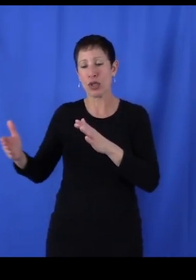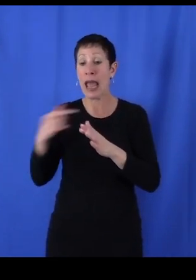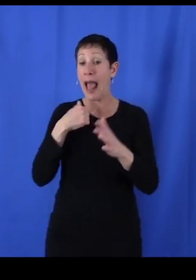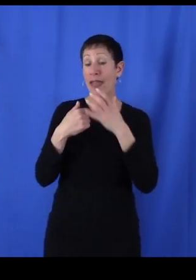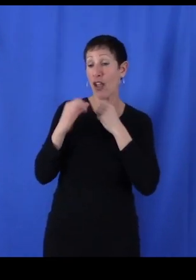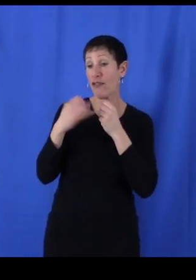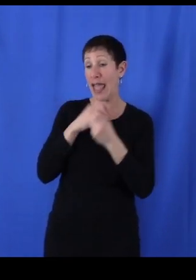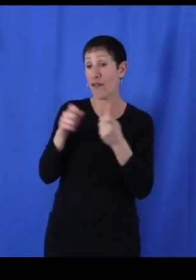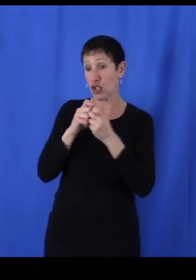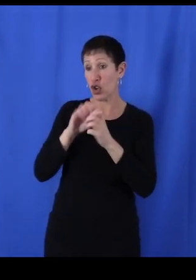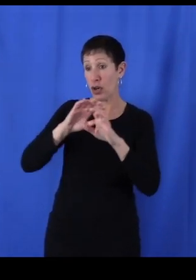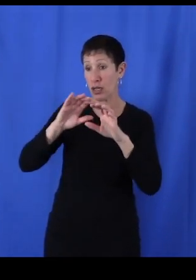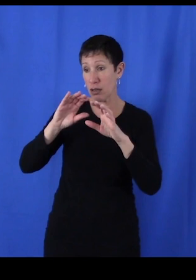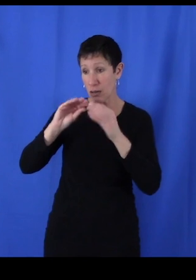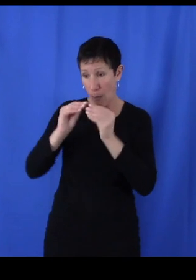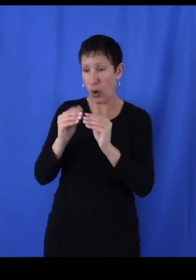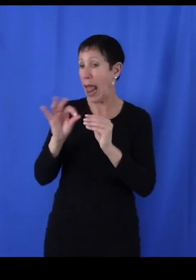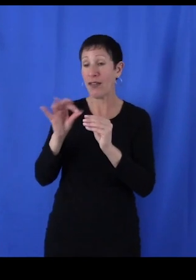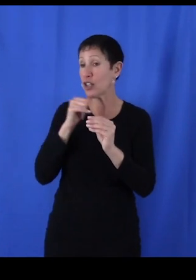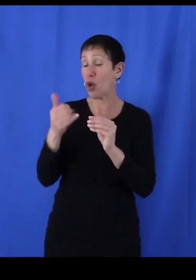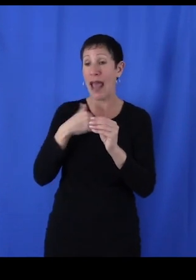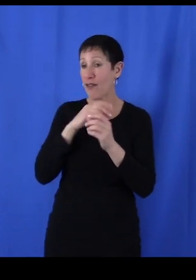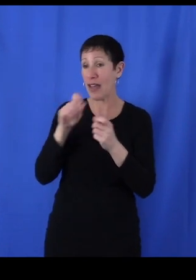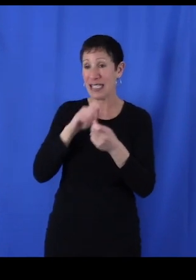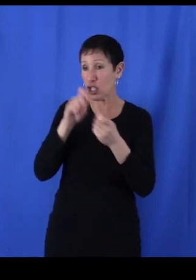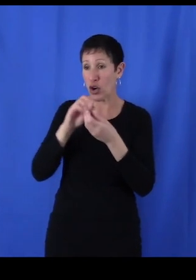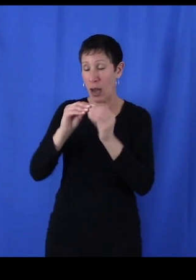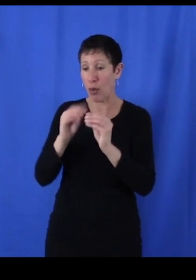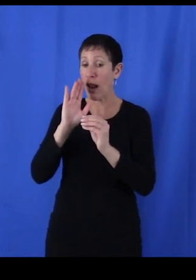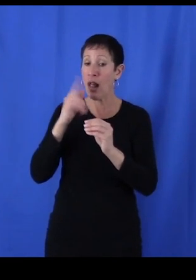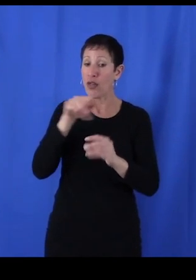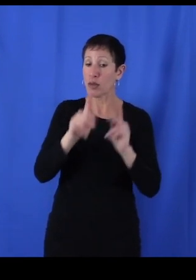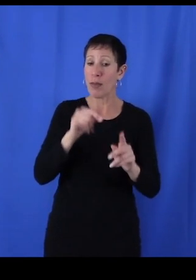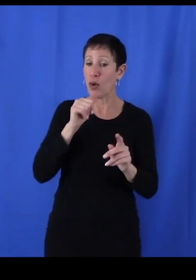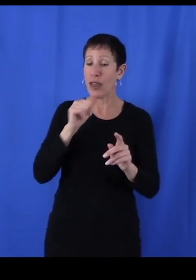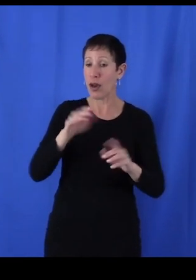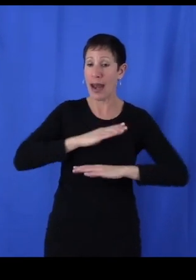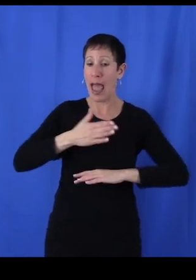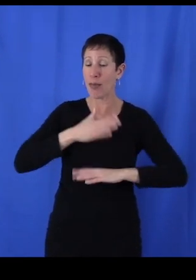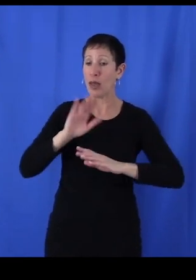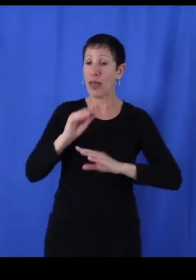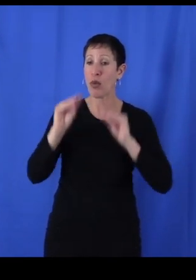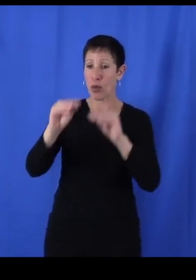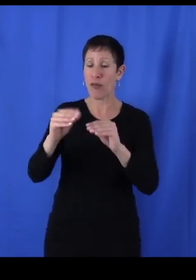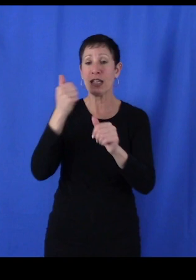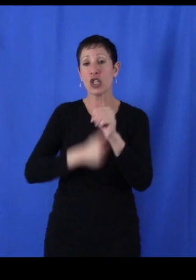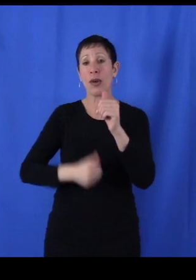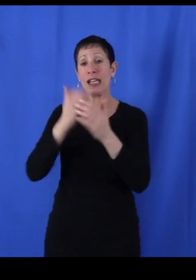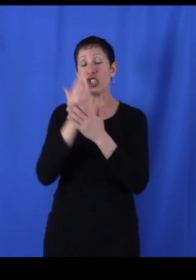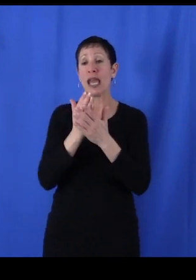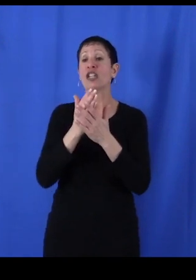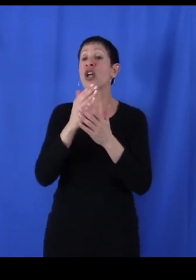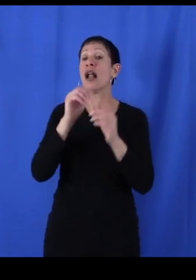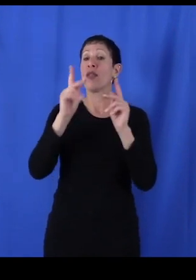number, and they'll move if they don't. So at each stage, the unhappy agents move. Here you see the first move